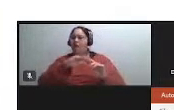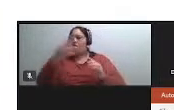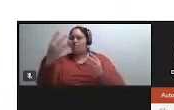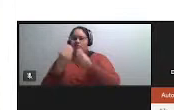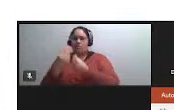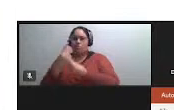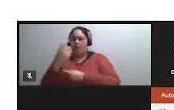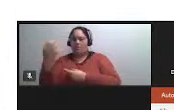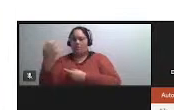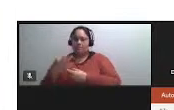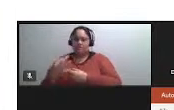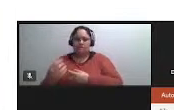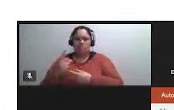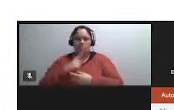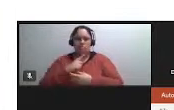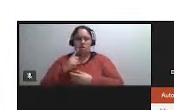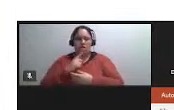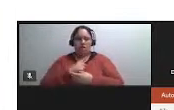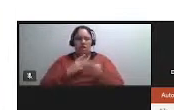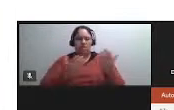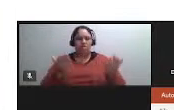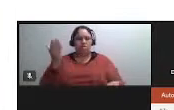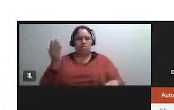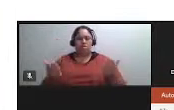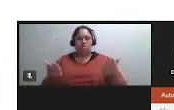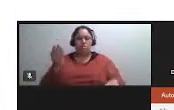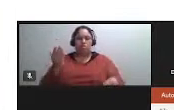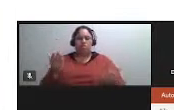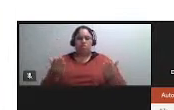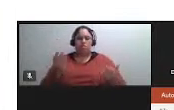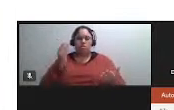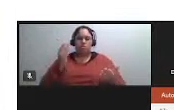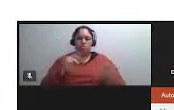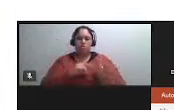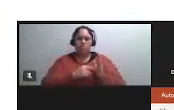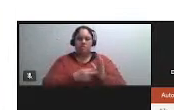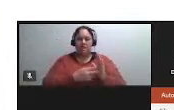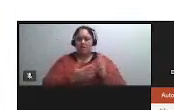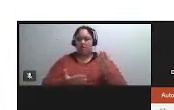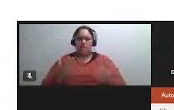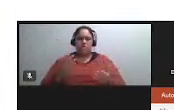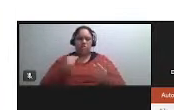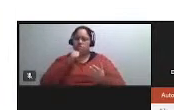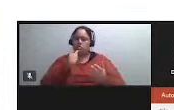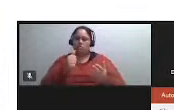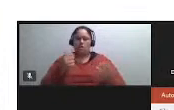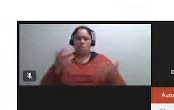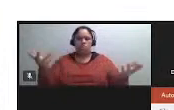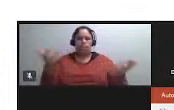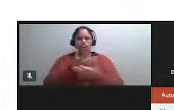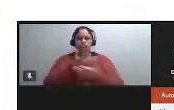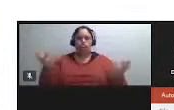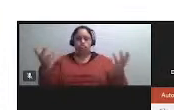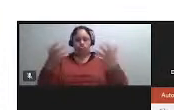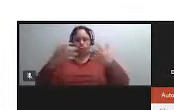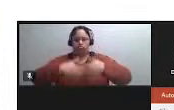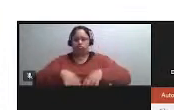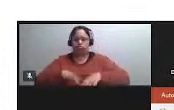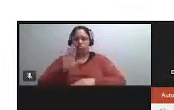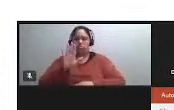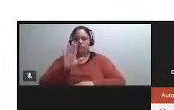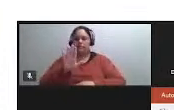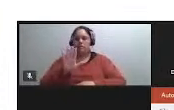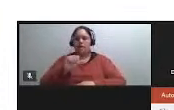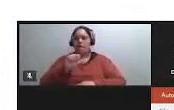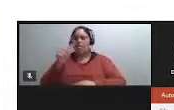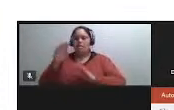100%, why in the planning, it doesn't talk to each and every program